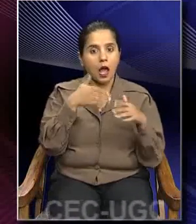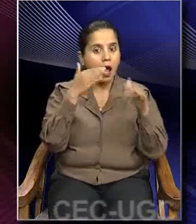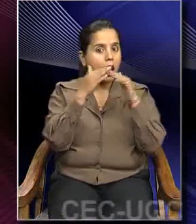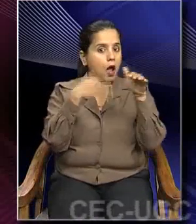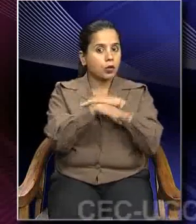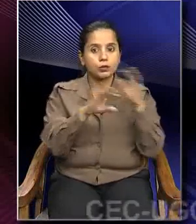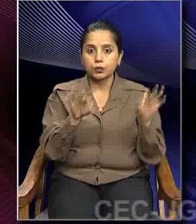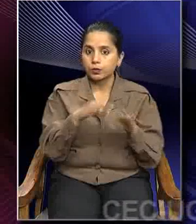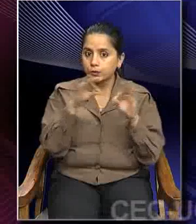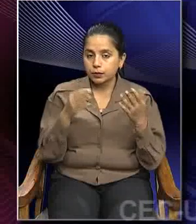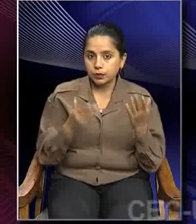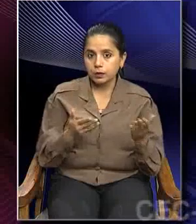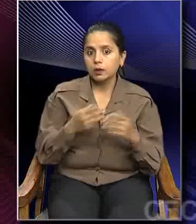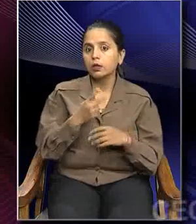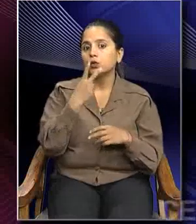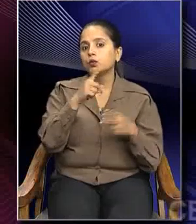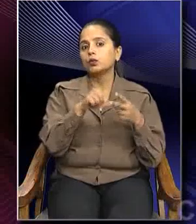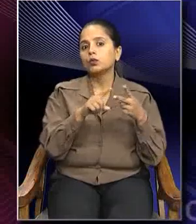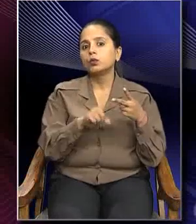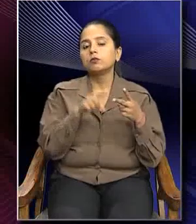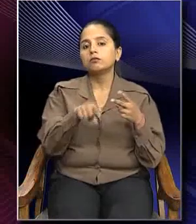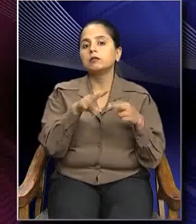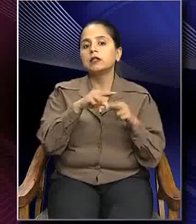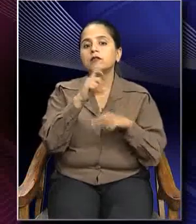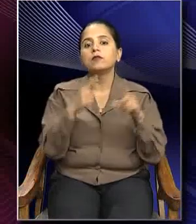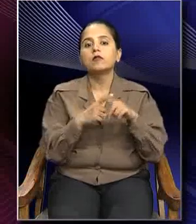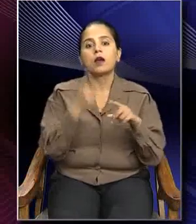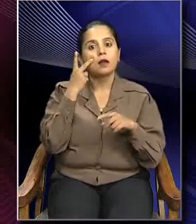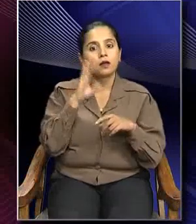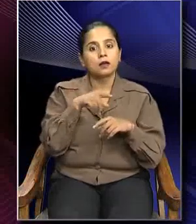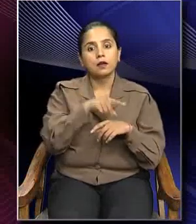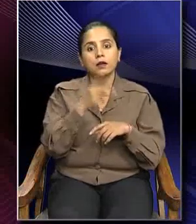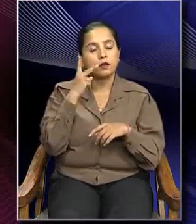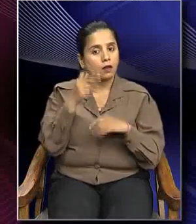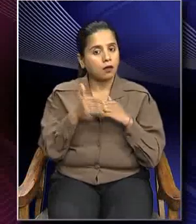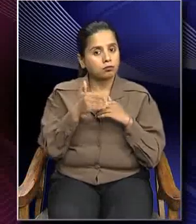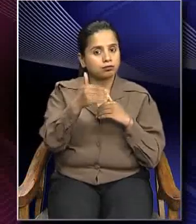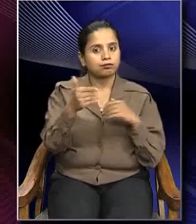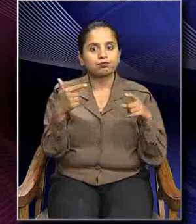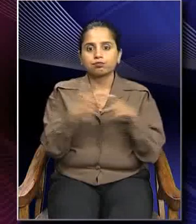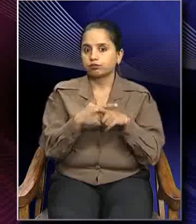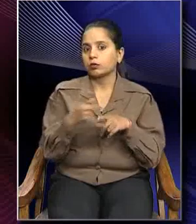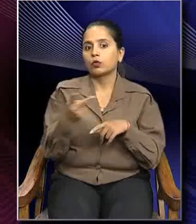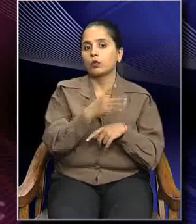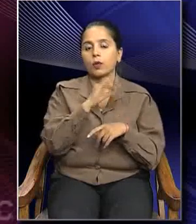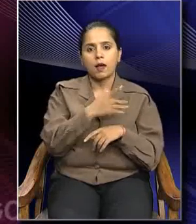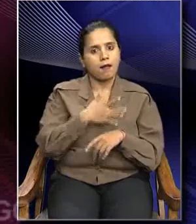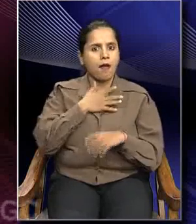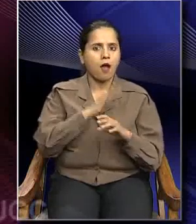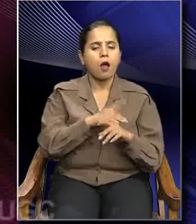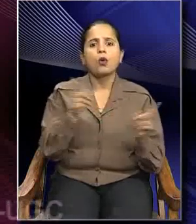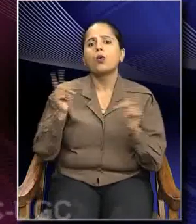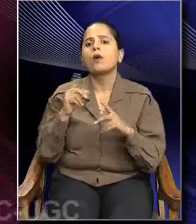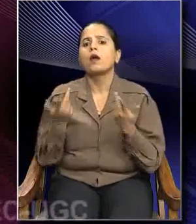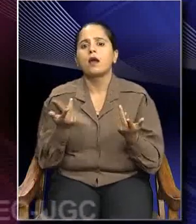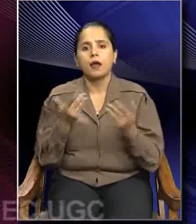house, these two are perceived fact, but they seem to be inconsistent with each other. That if he is alive, then where is he if he is